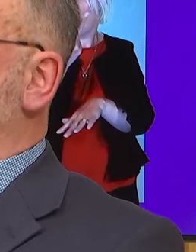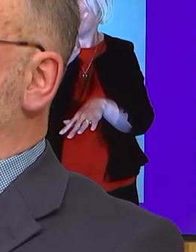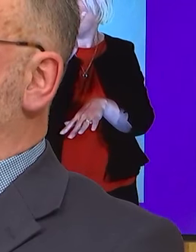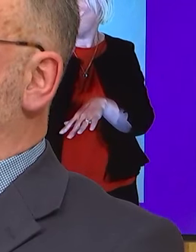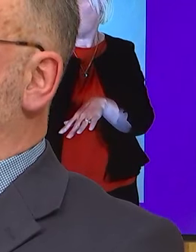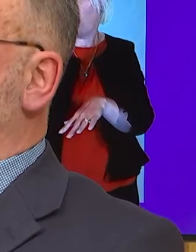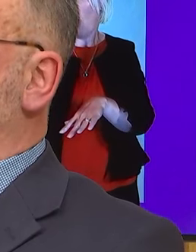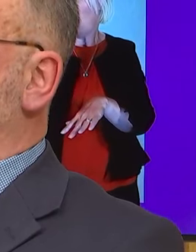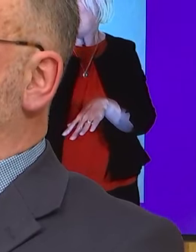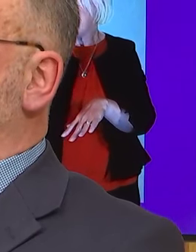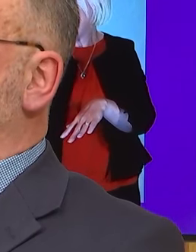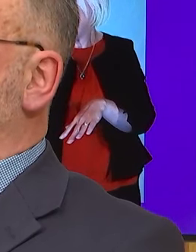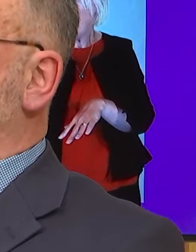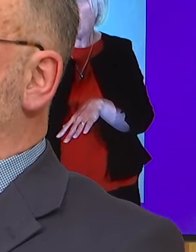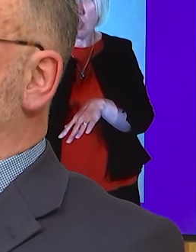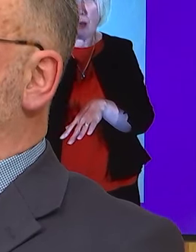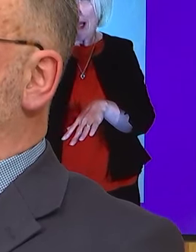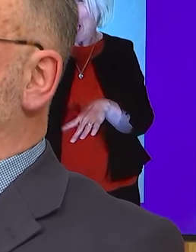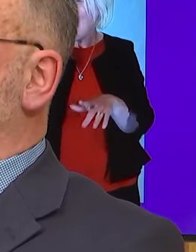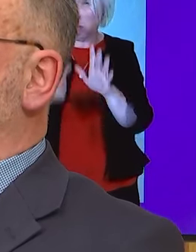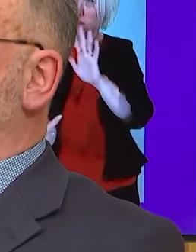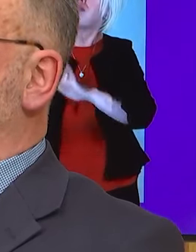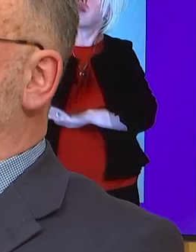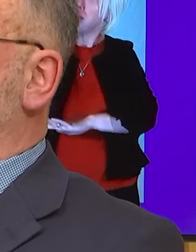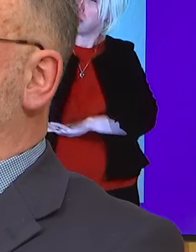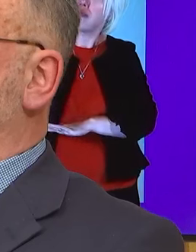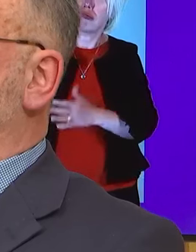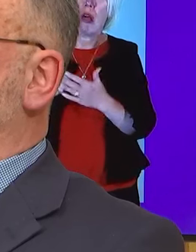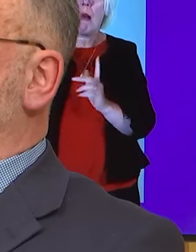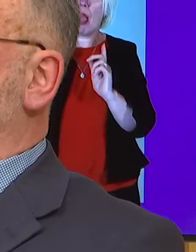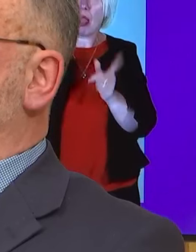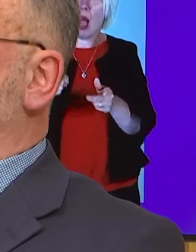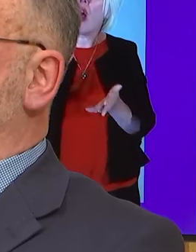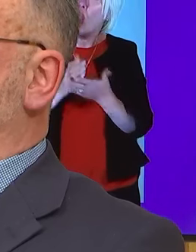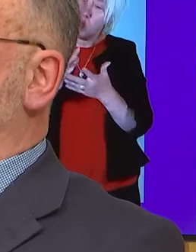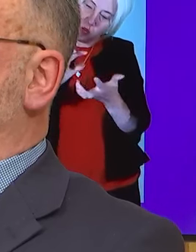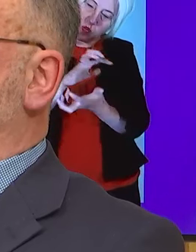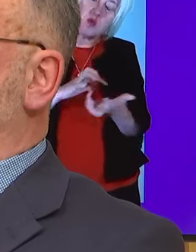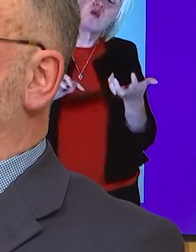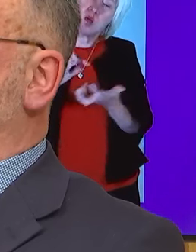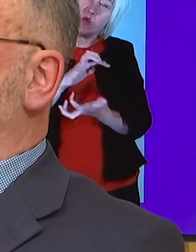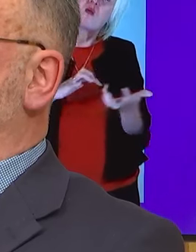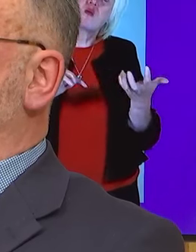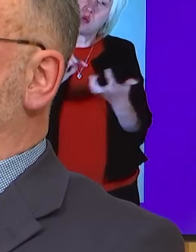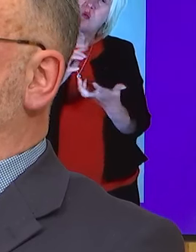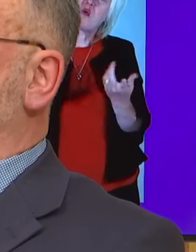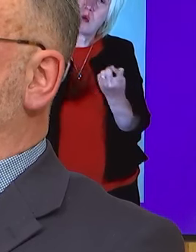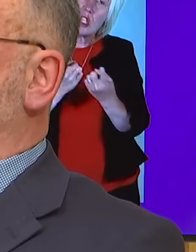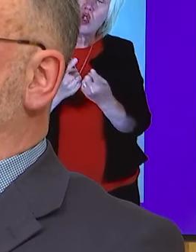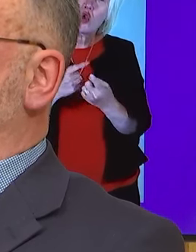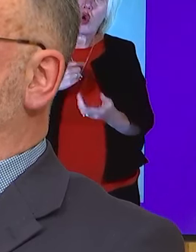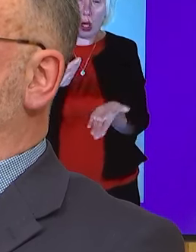2007 or 8, but it goes back a long, long time. And there is no doubt about it, it is a complex matter, because the sum of money involved is